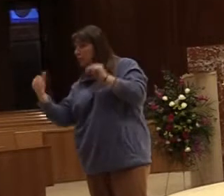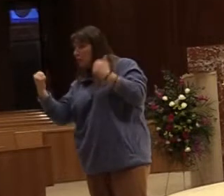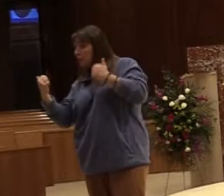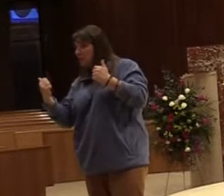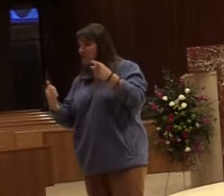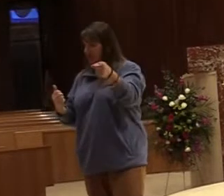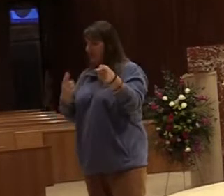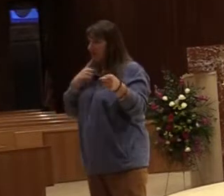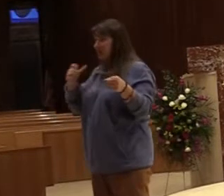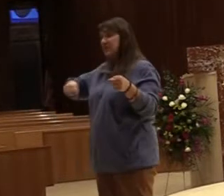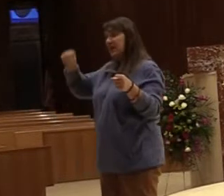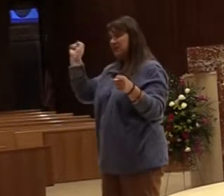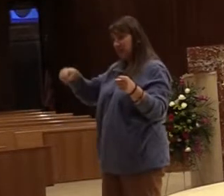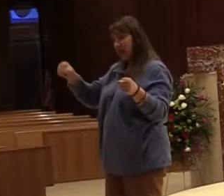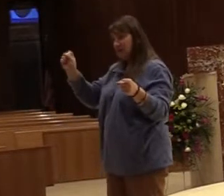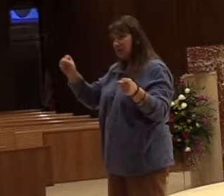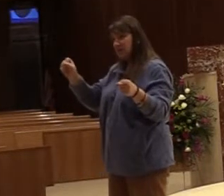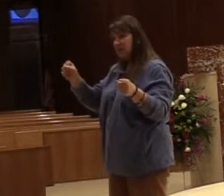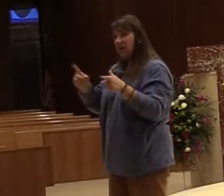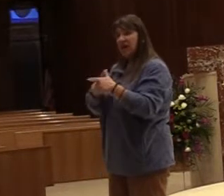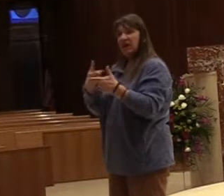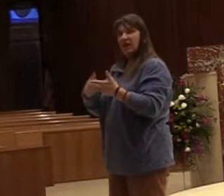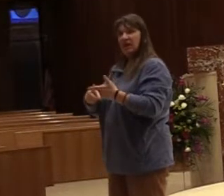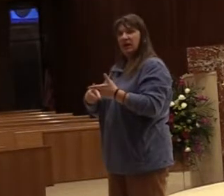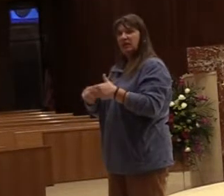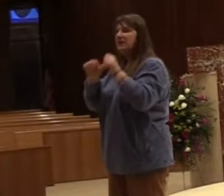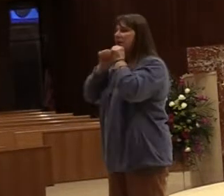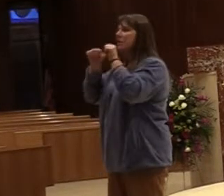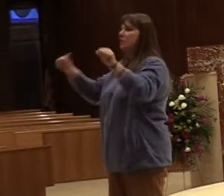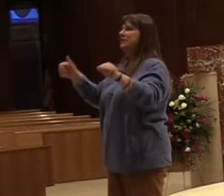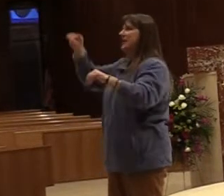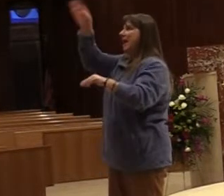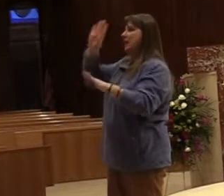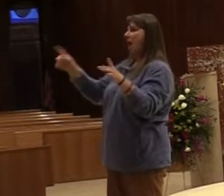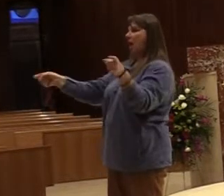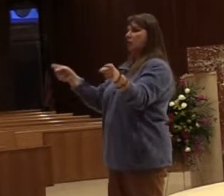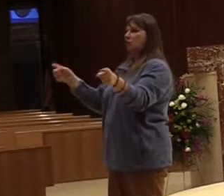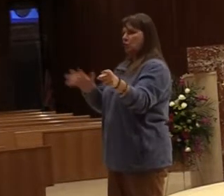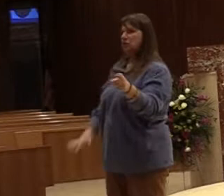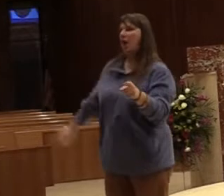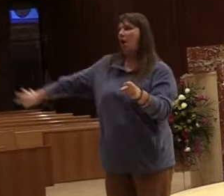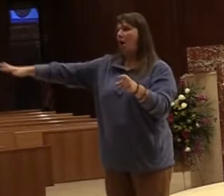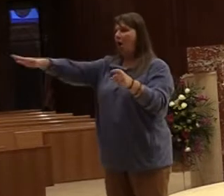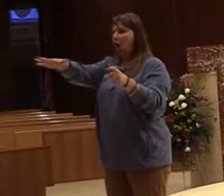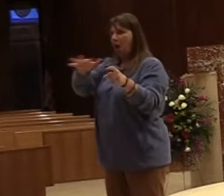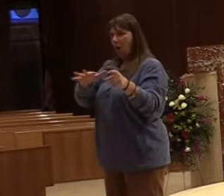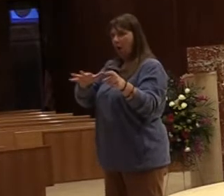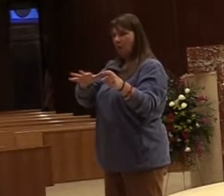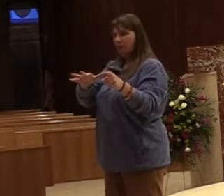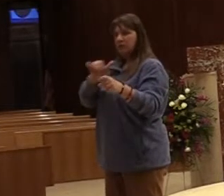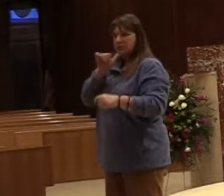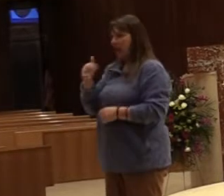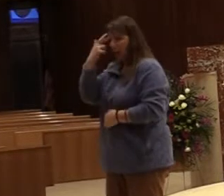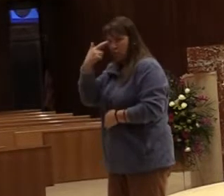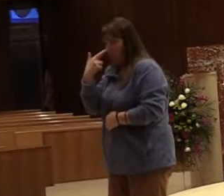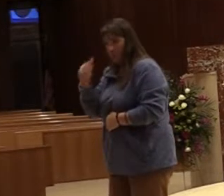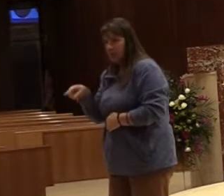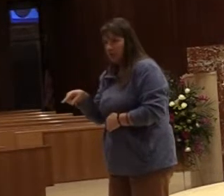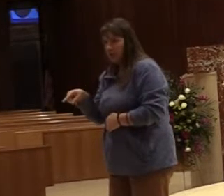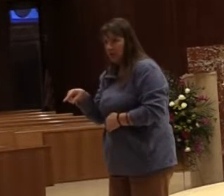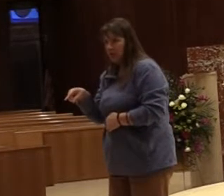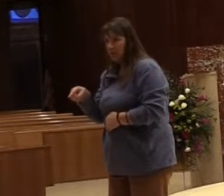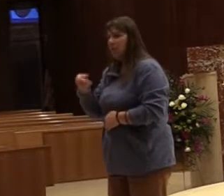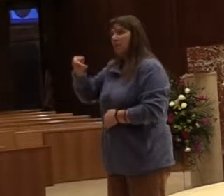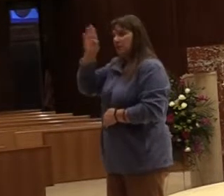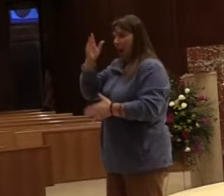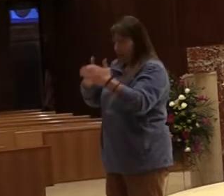paid, he could be accused of denying the sovereignty of God over Israel and not the Roman people. And if he said that